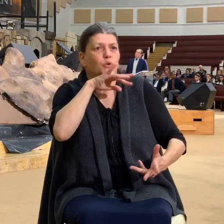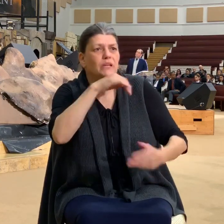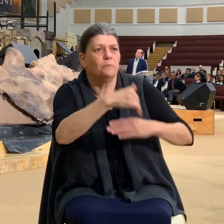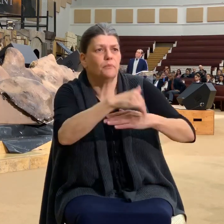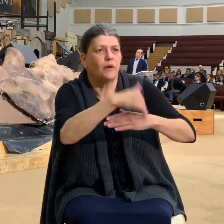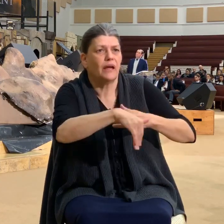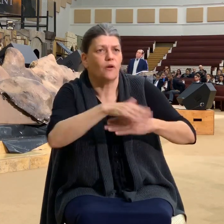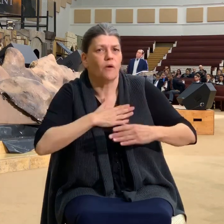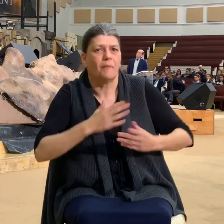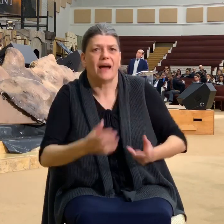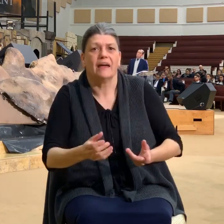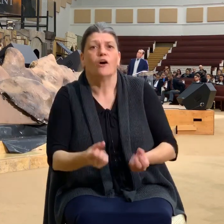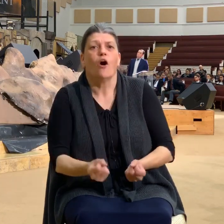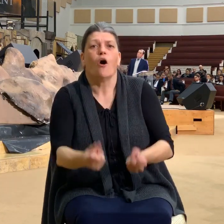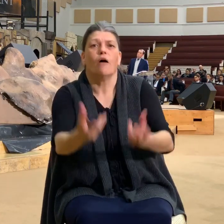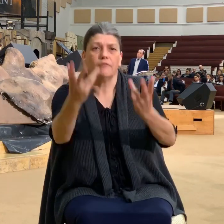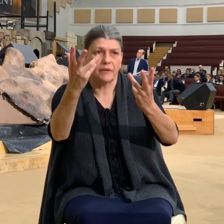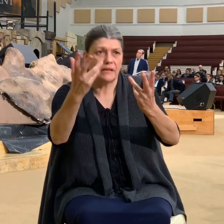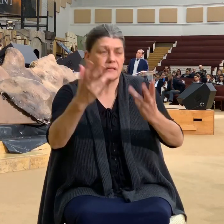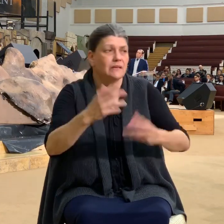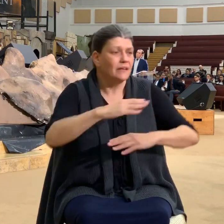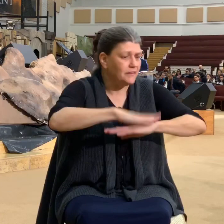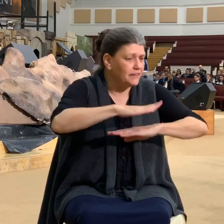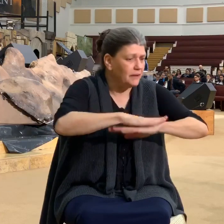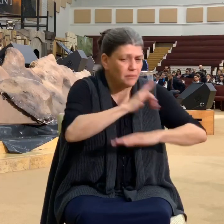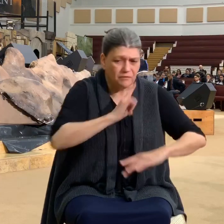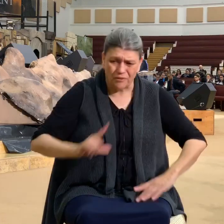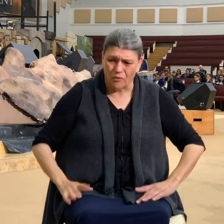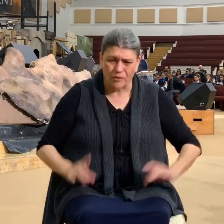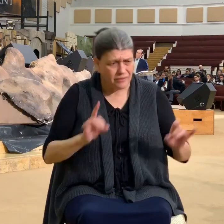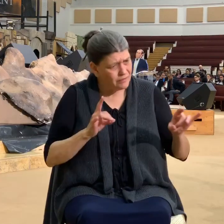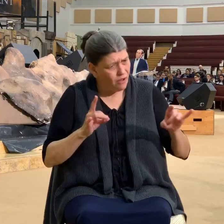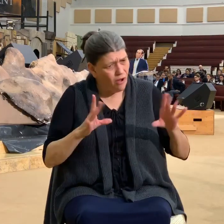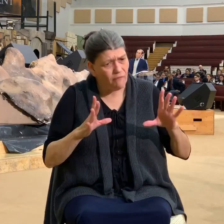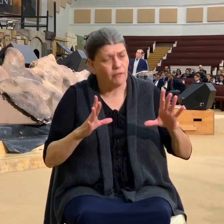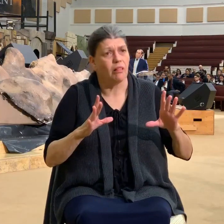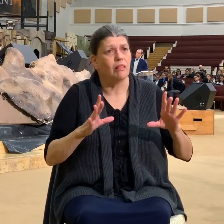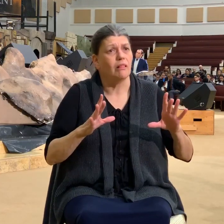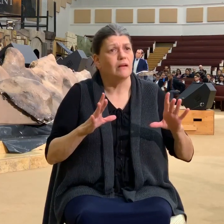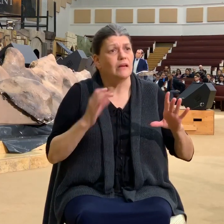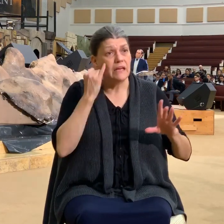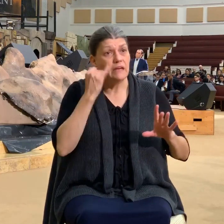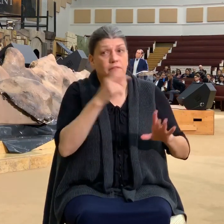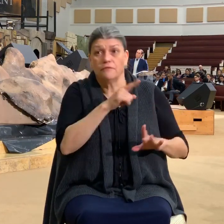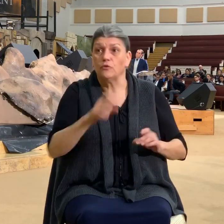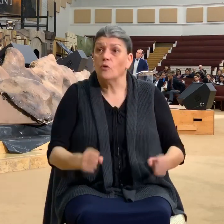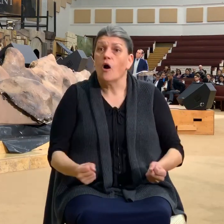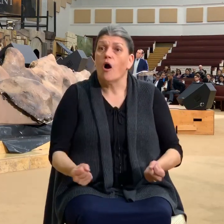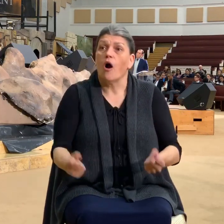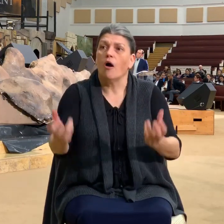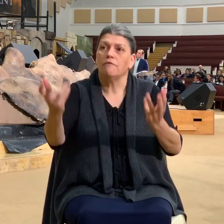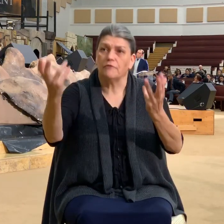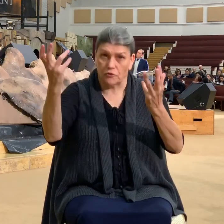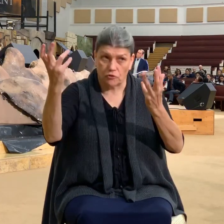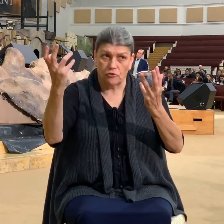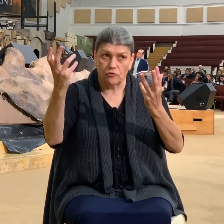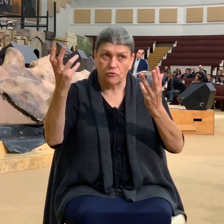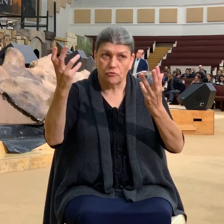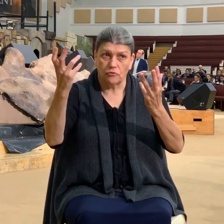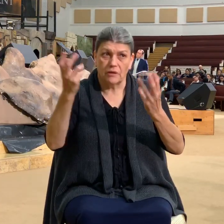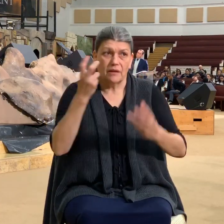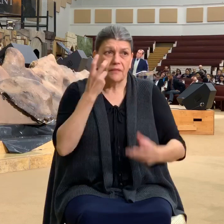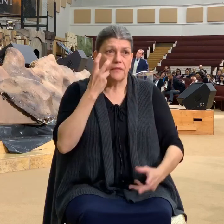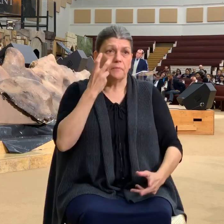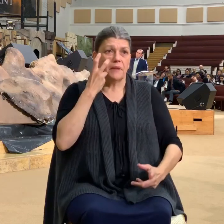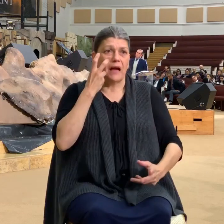have we offered polluted bread? He said, the table of the Lord is contemptible. And he said, if you offer, listen to this, if you offer the blind